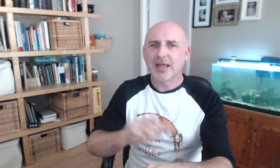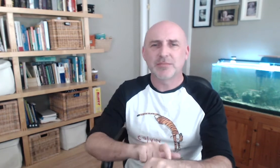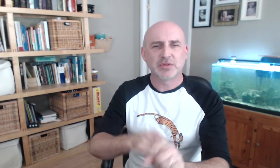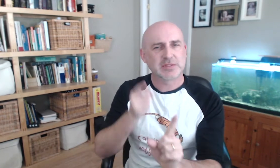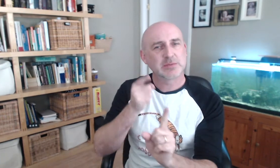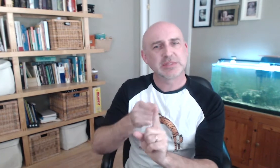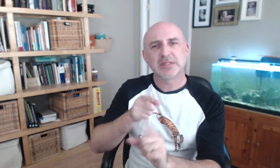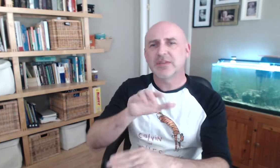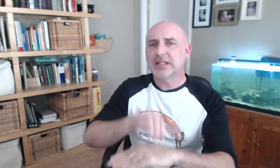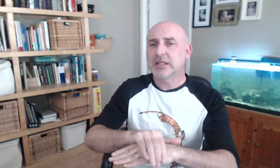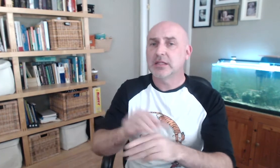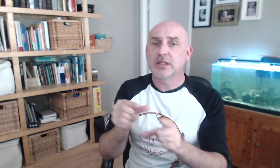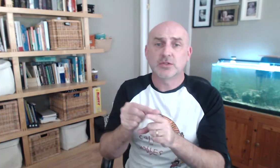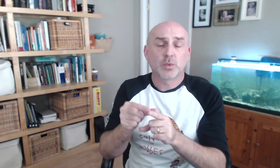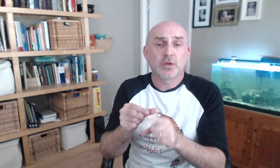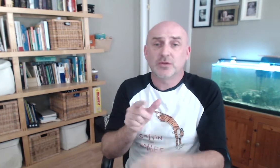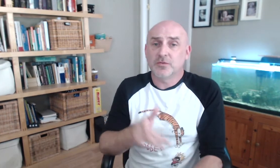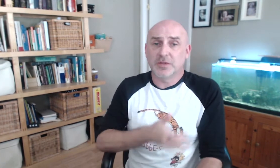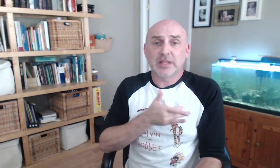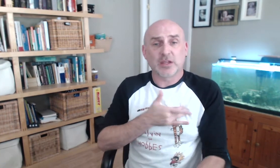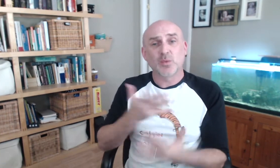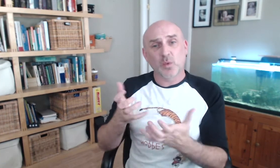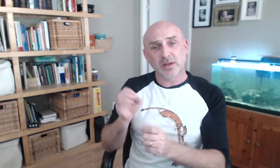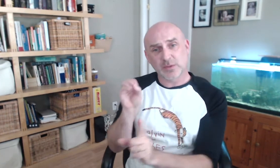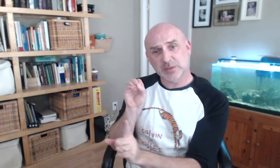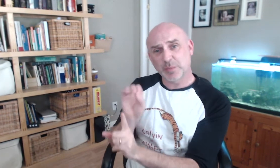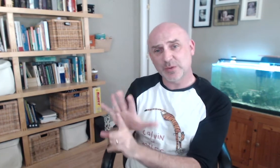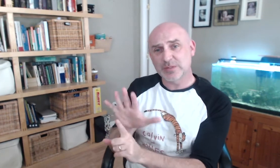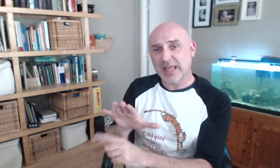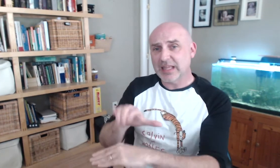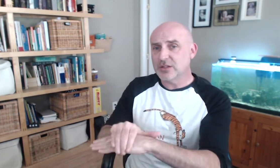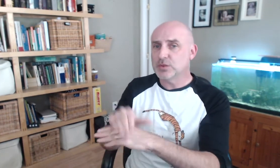there's a specific English word and you feel like you want to expose that English